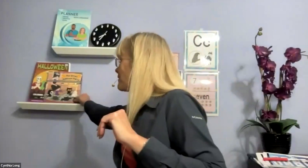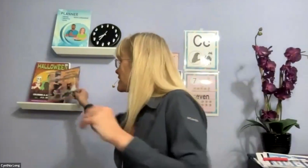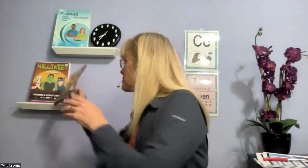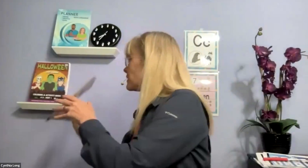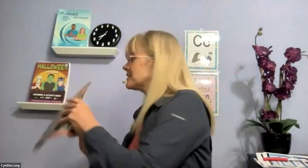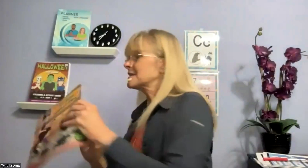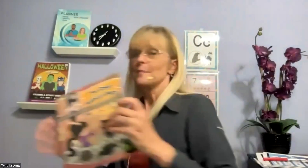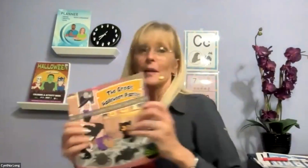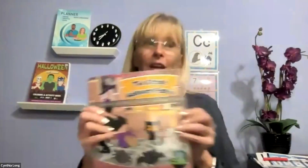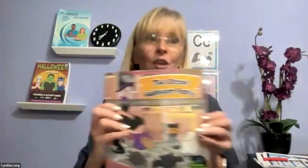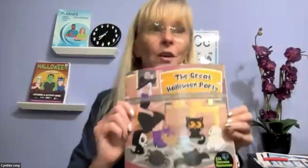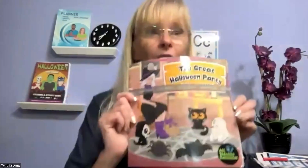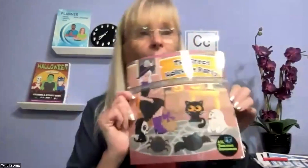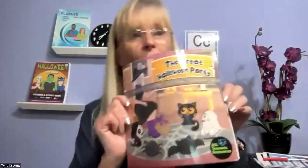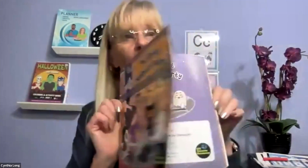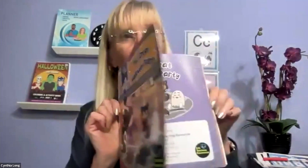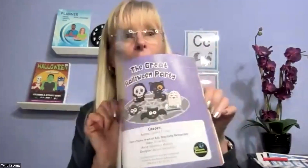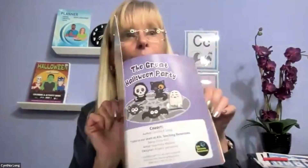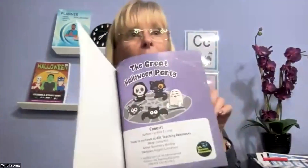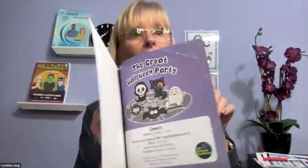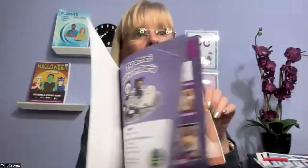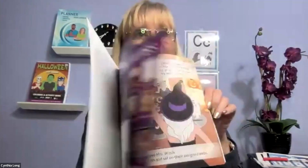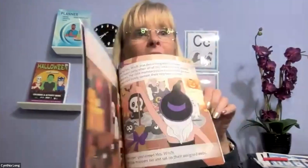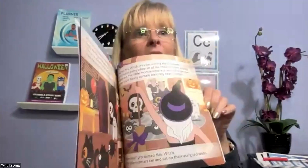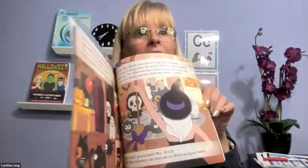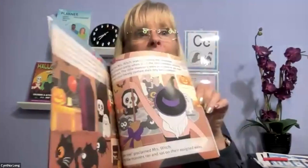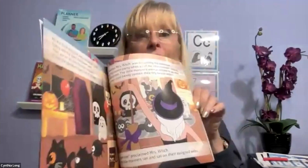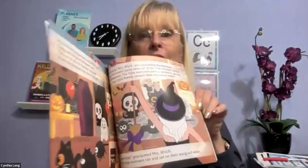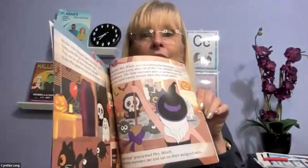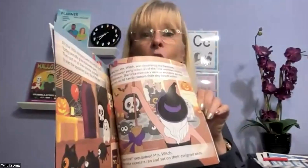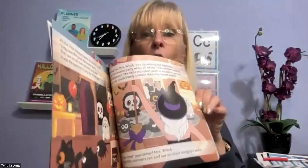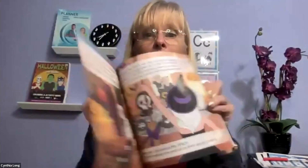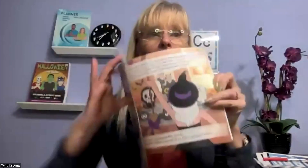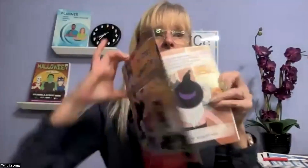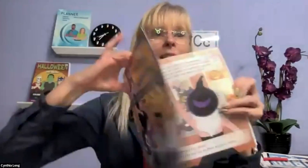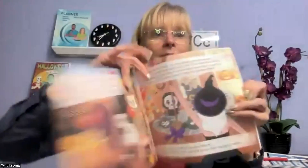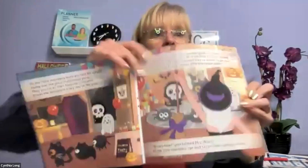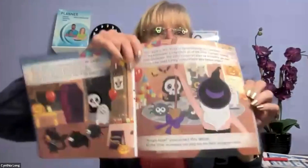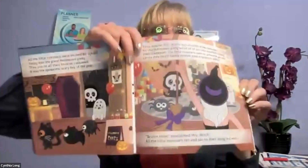these books. You can go, it's all sign.